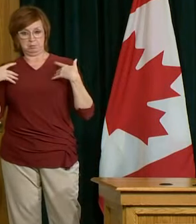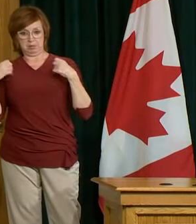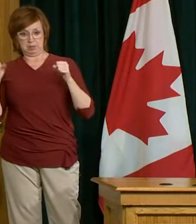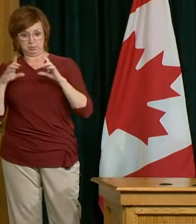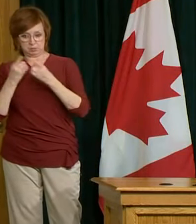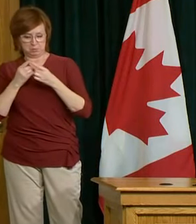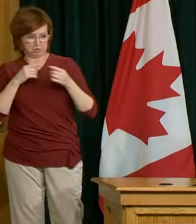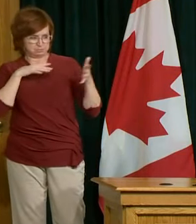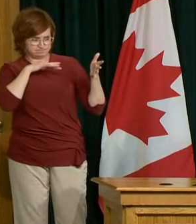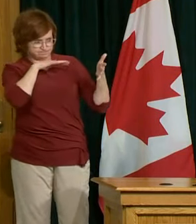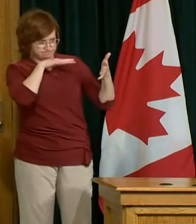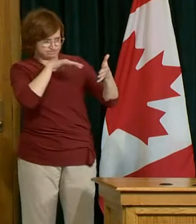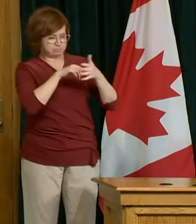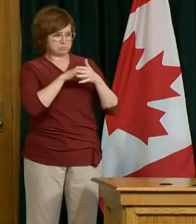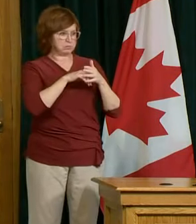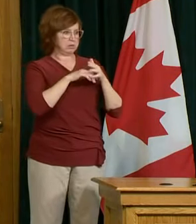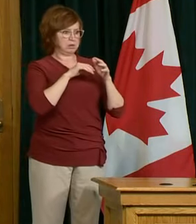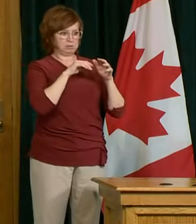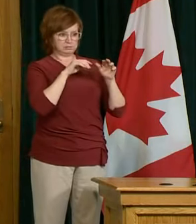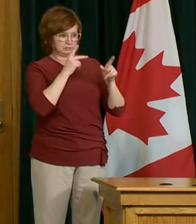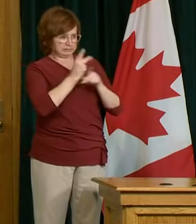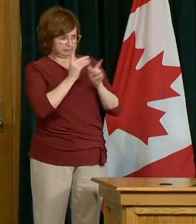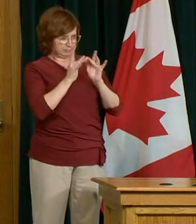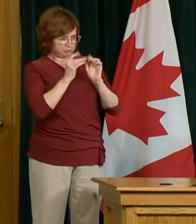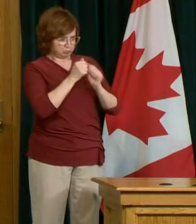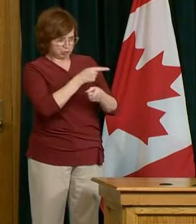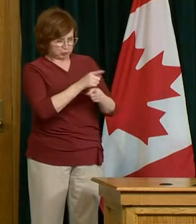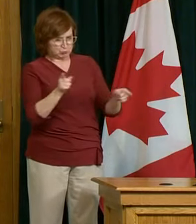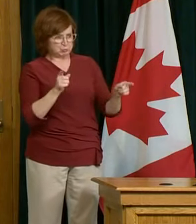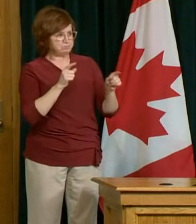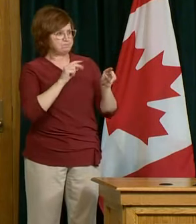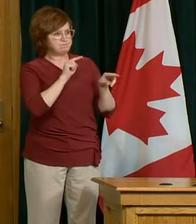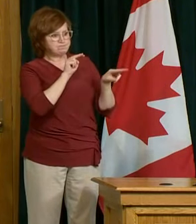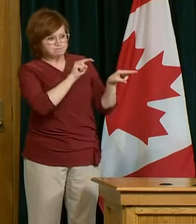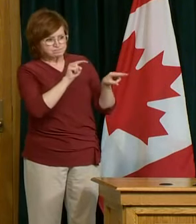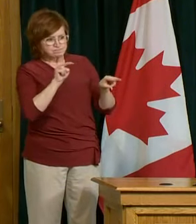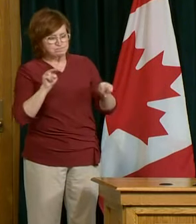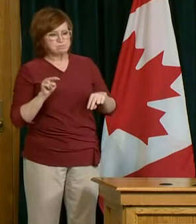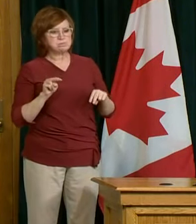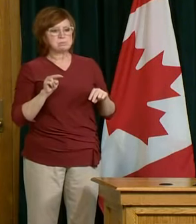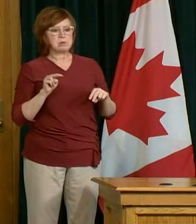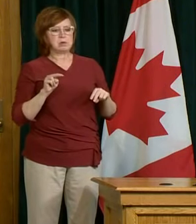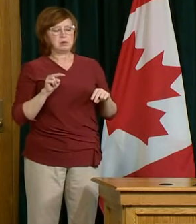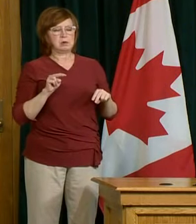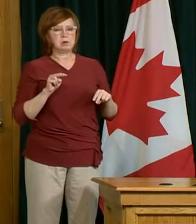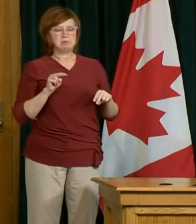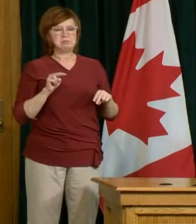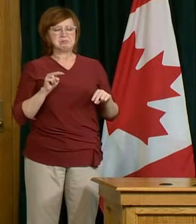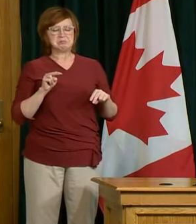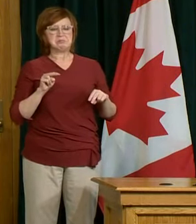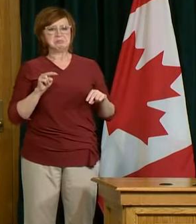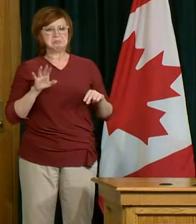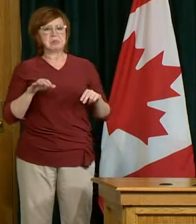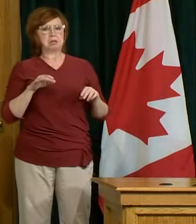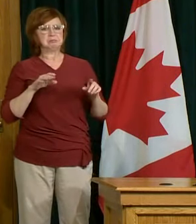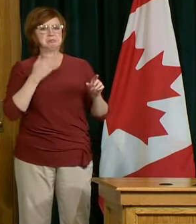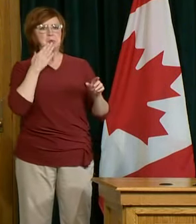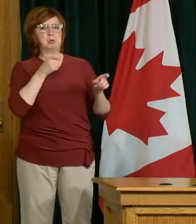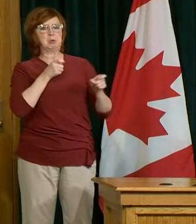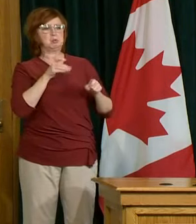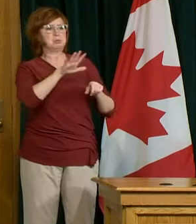ill or self-isolate if close contacts. And these measures should control the outbreak. We know that the